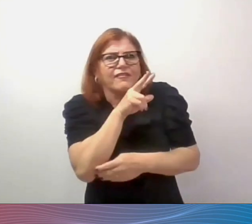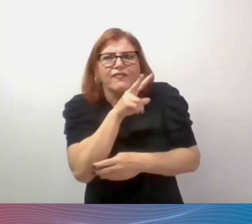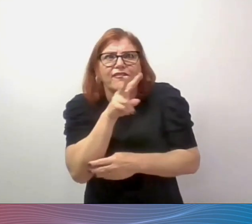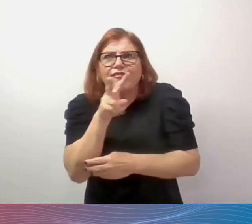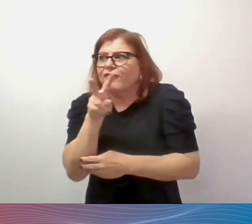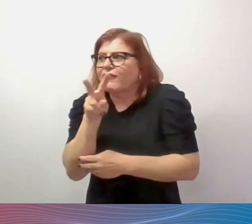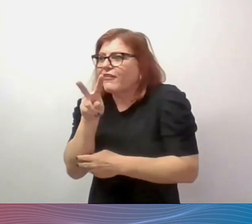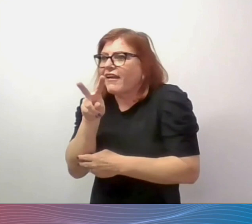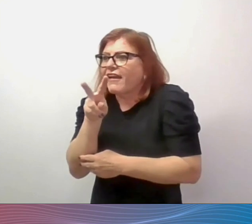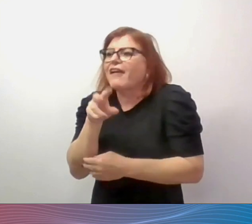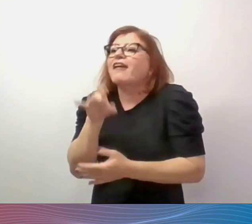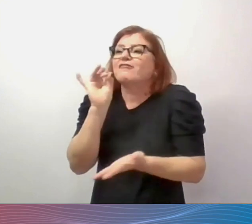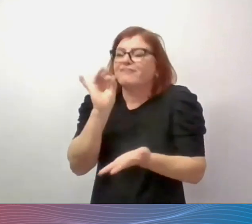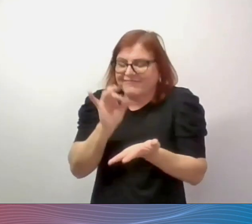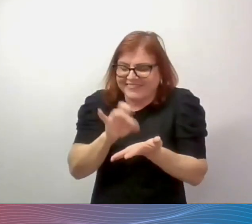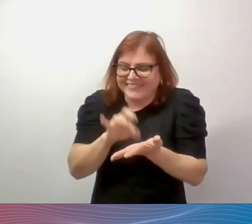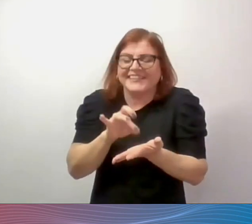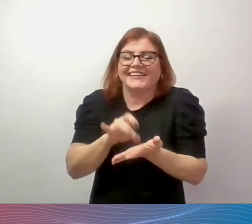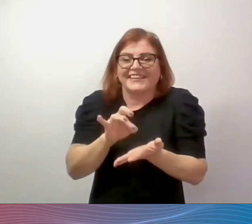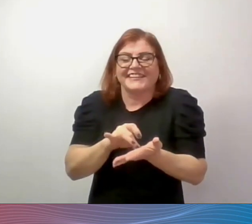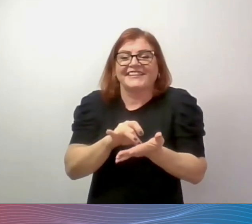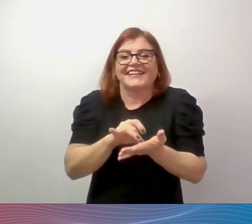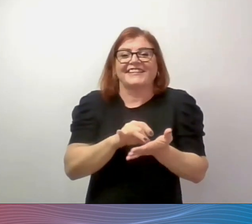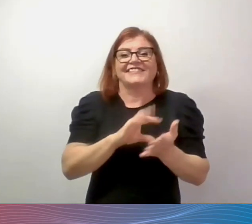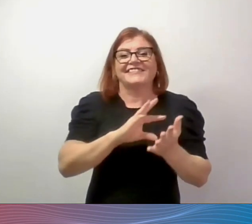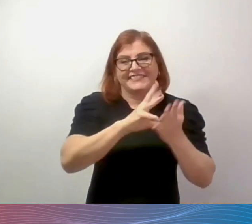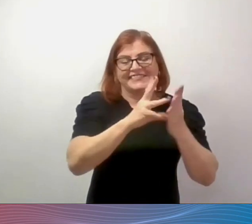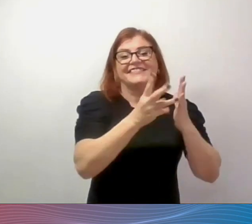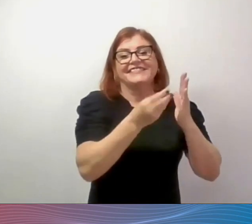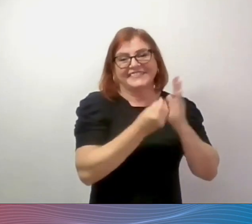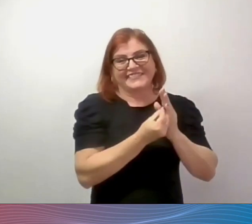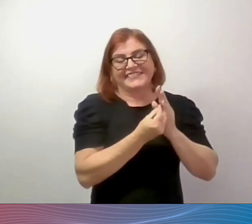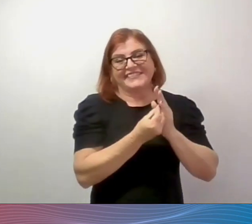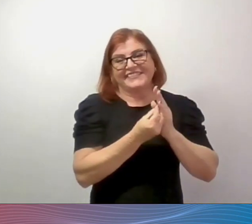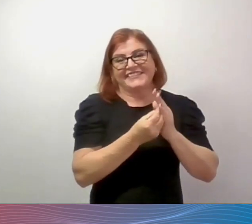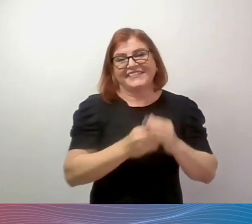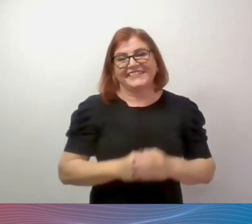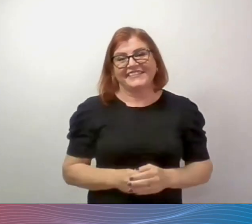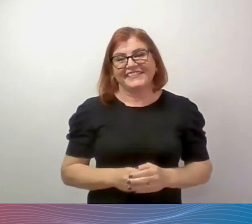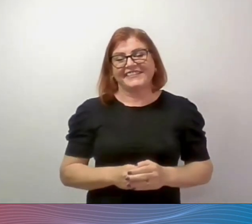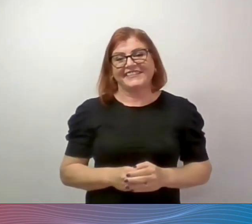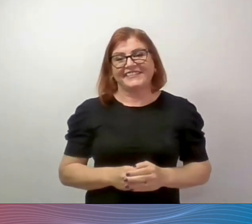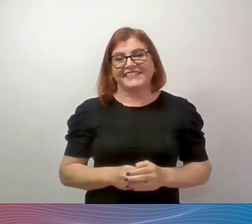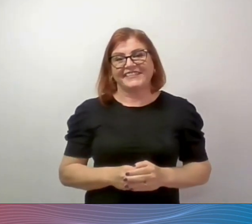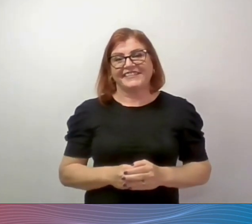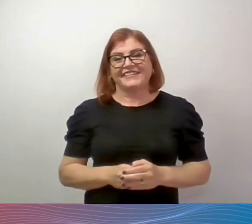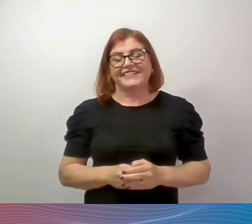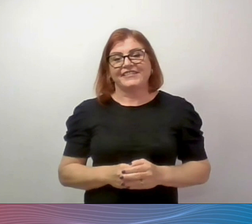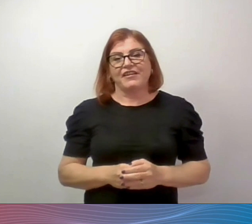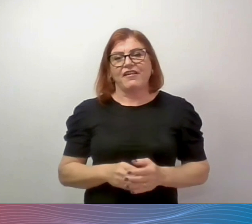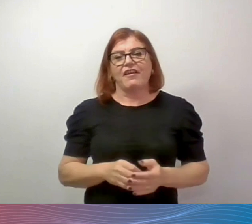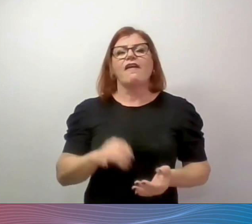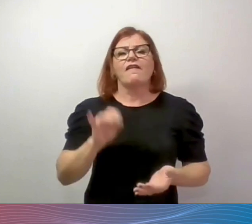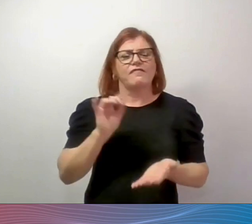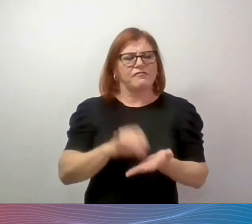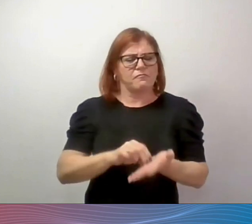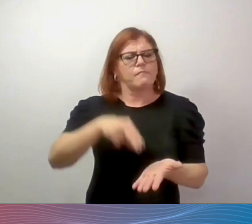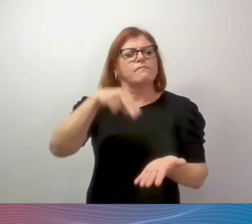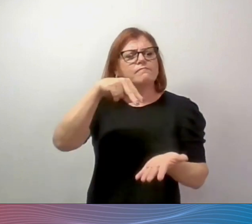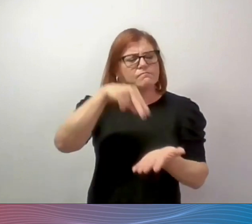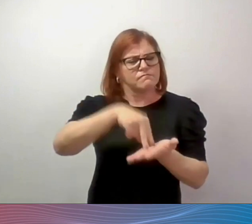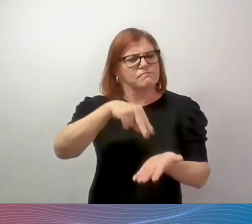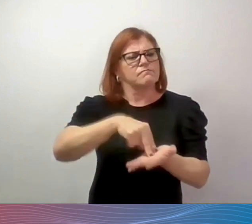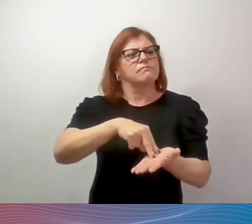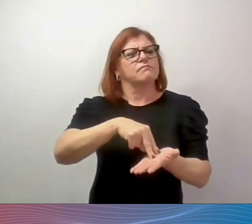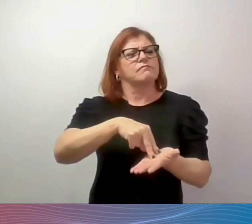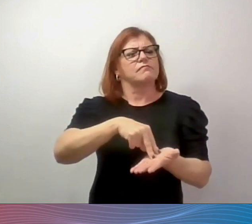a realidade na igreja. They see the reality in the church. Elas veem a consistência na igreja. They see consistency in the church.